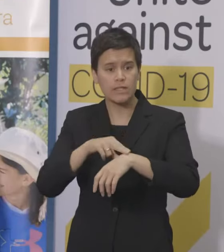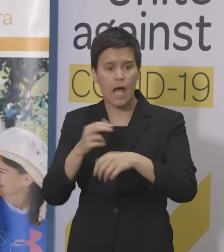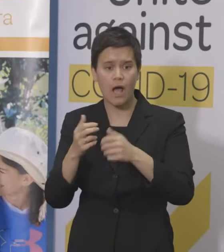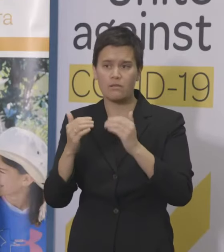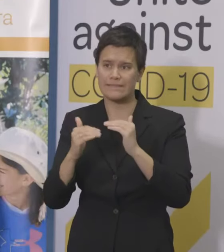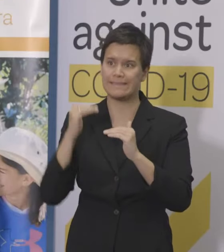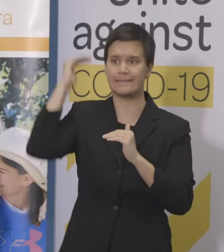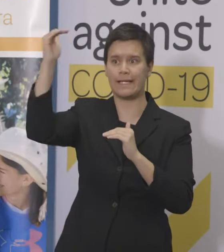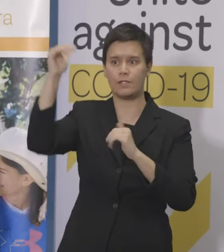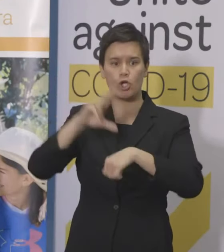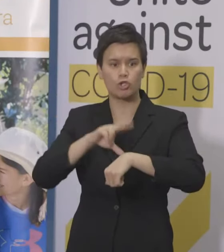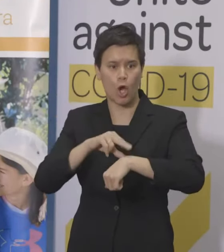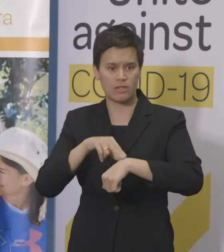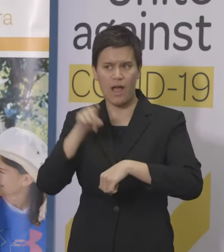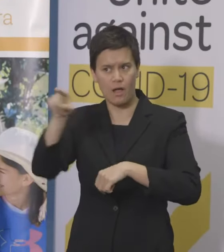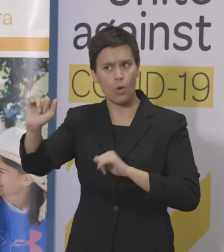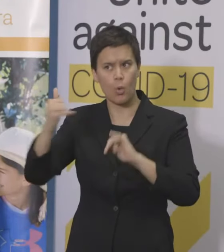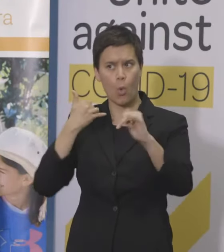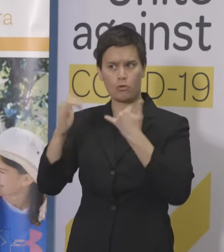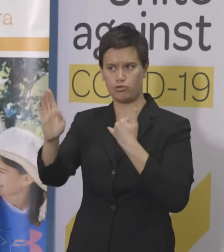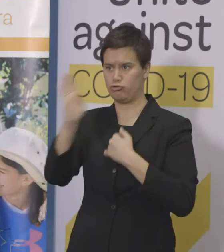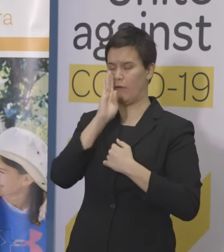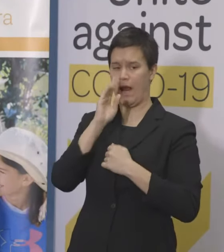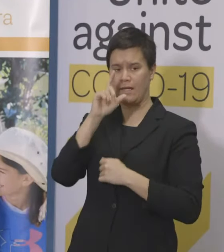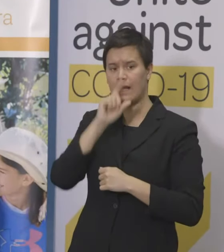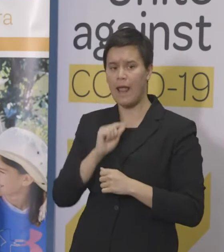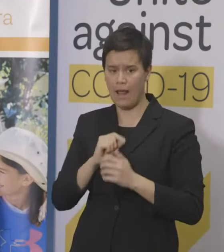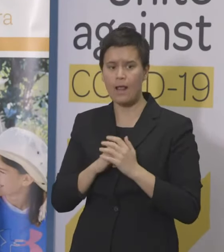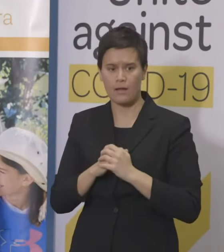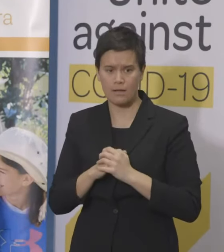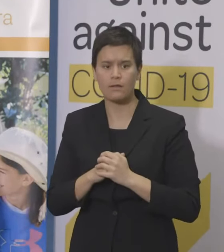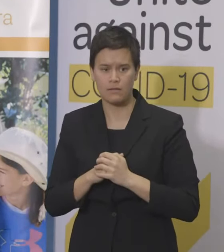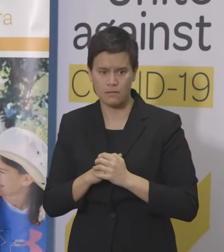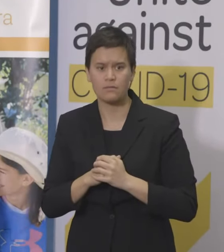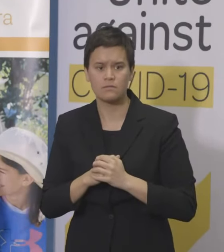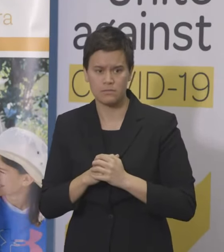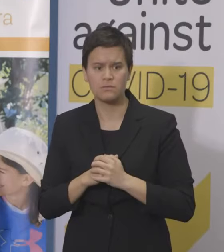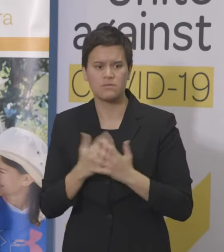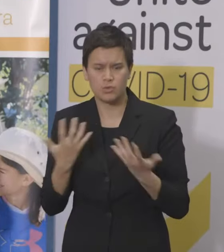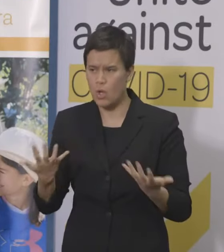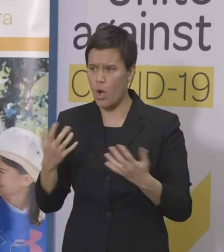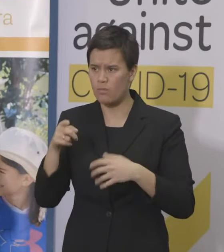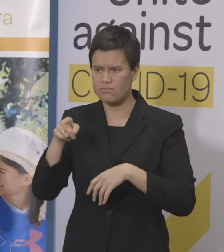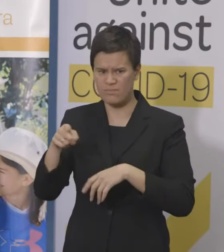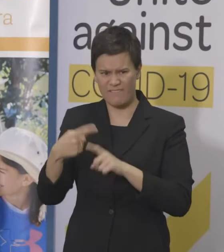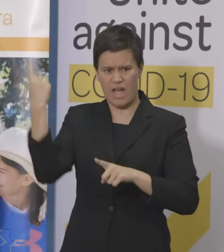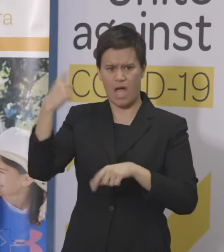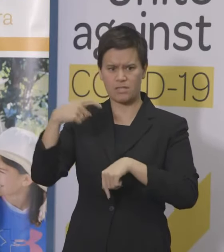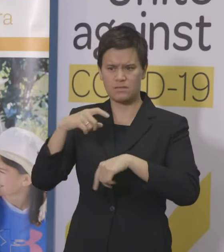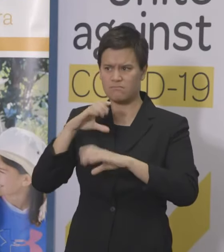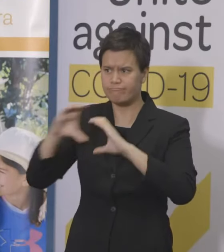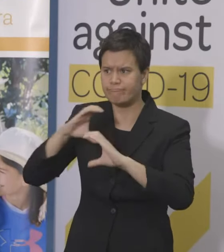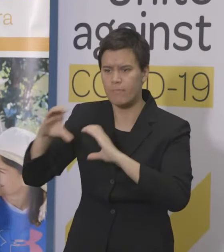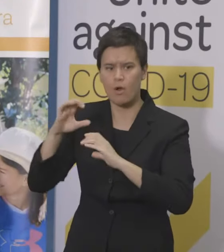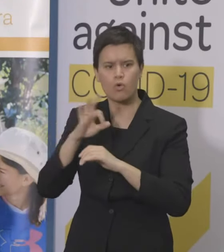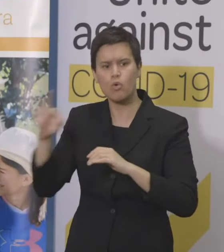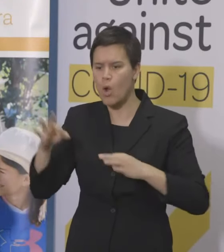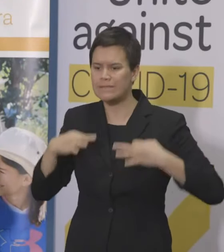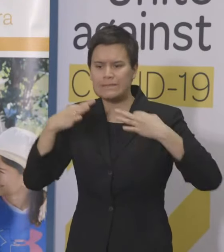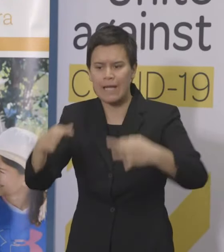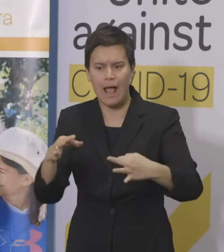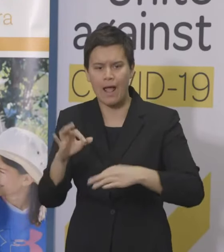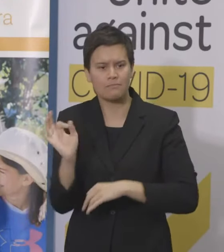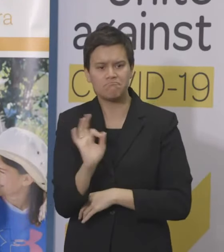number on speed dial. So at the time we were receiving the information back, in a very timely way. And I think if you go back again and look at